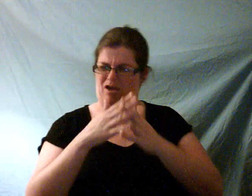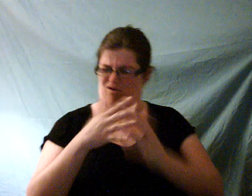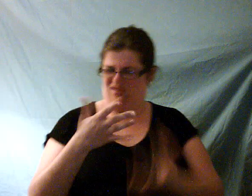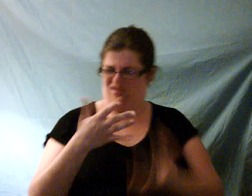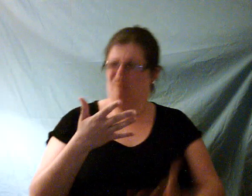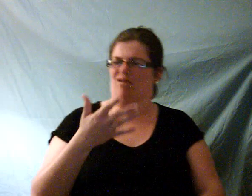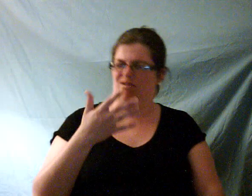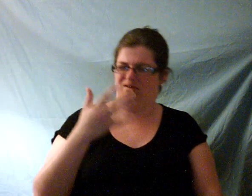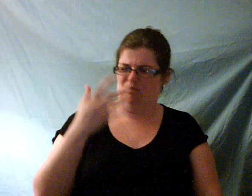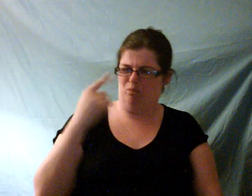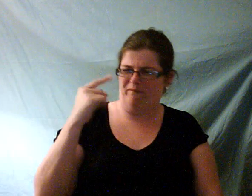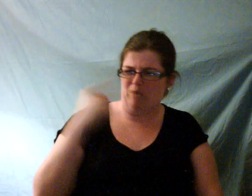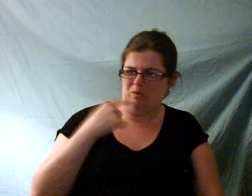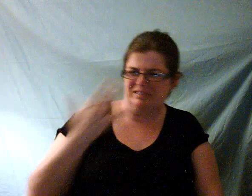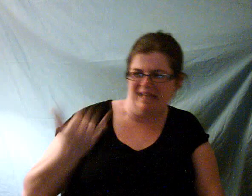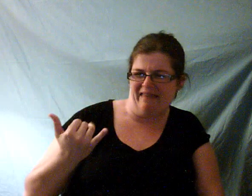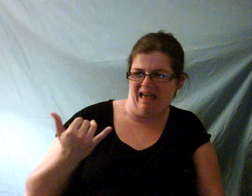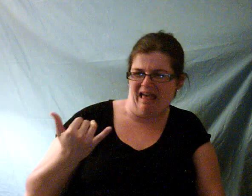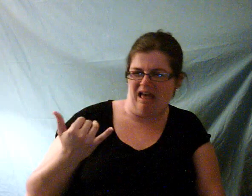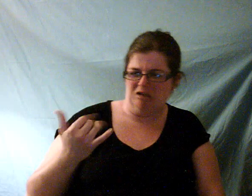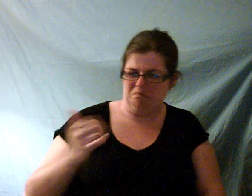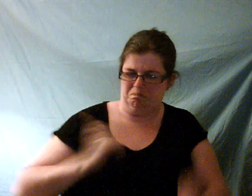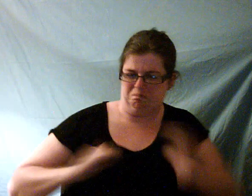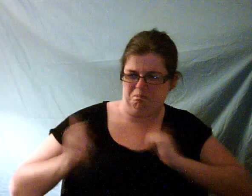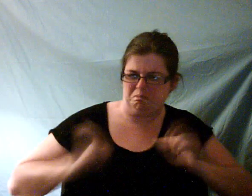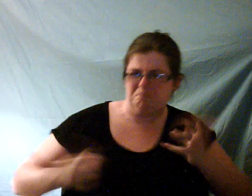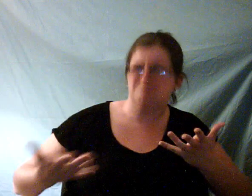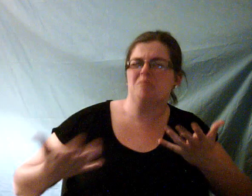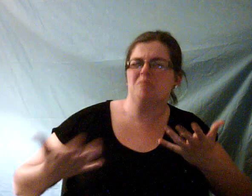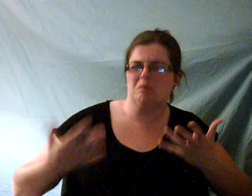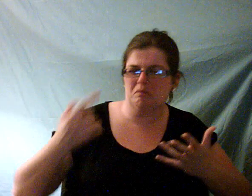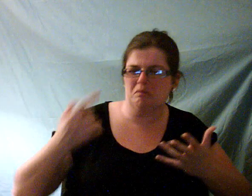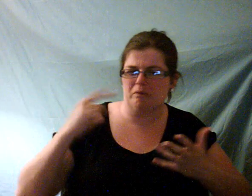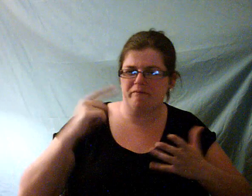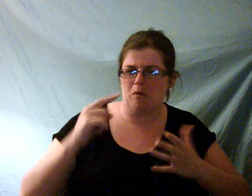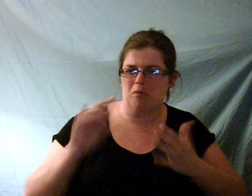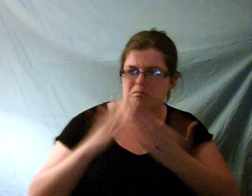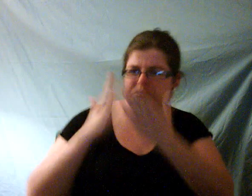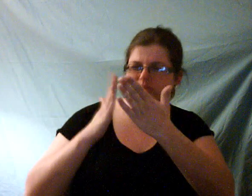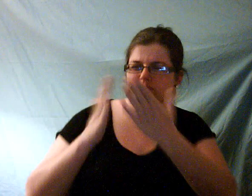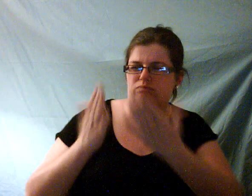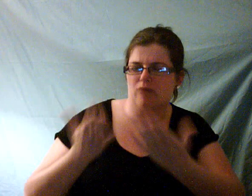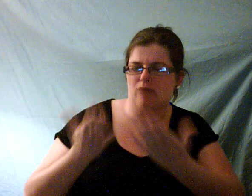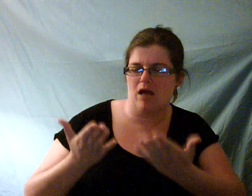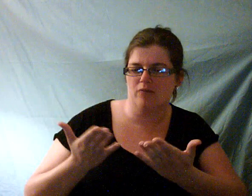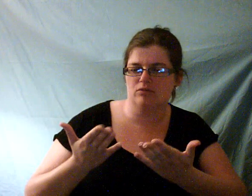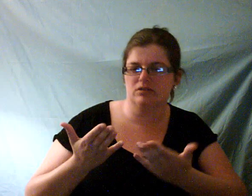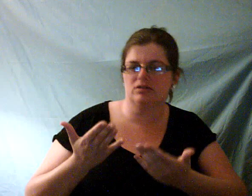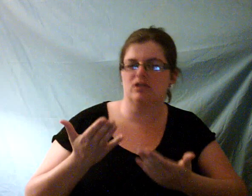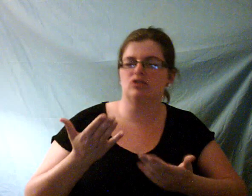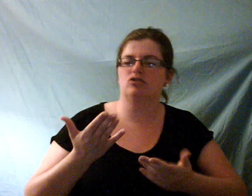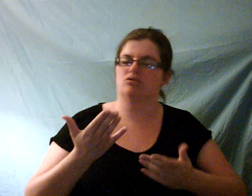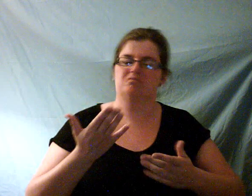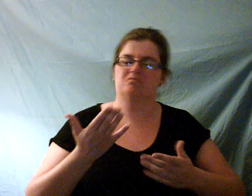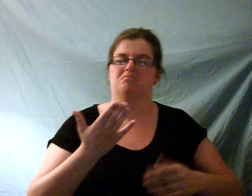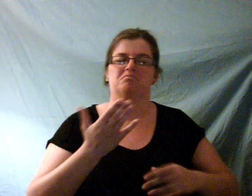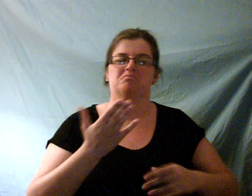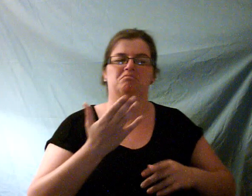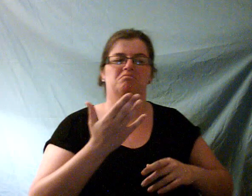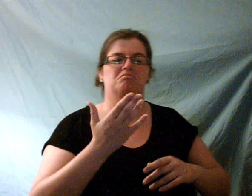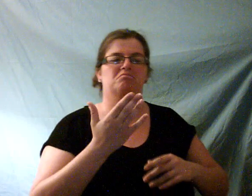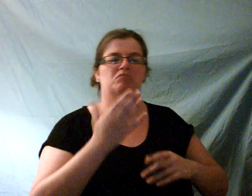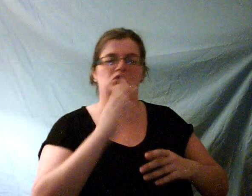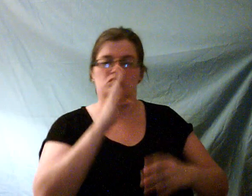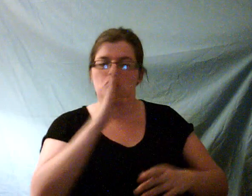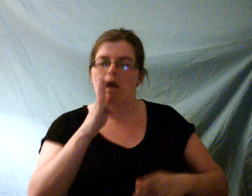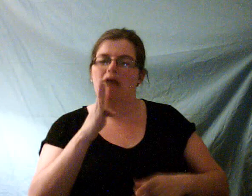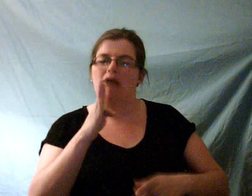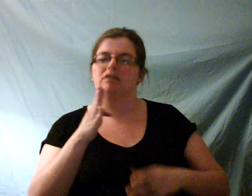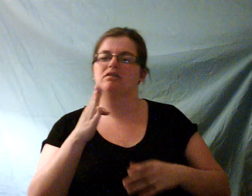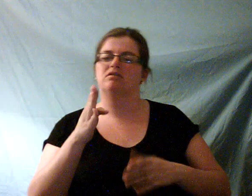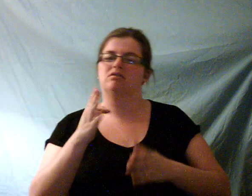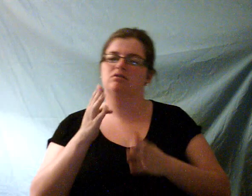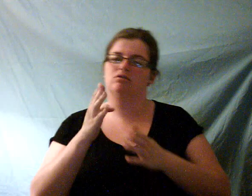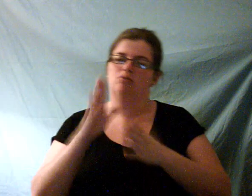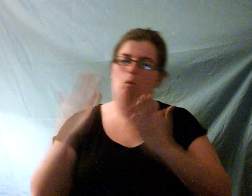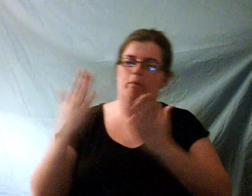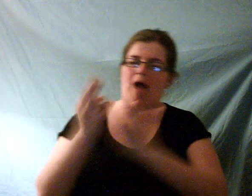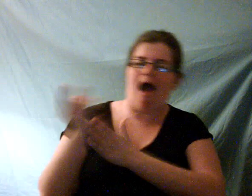say that?" and be very aggressive or confrontative in a situation. So directness, openness, and honesty are